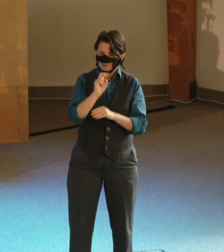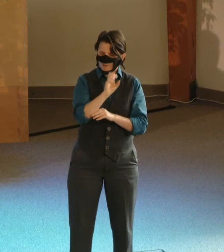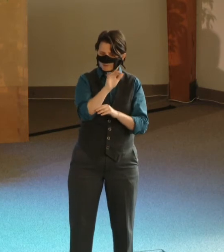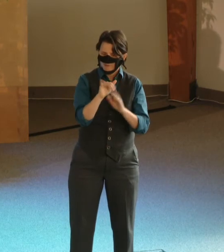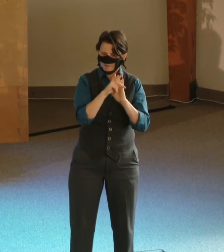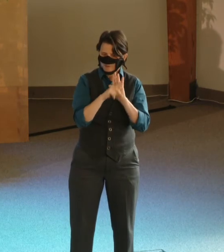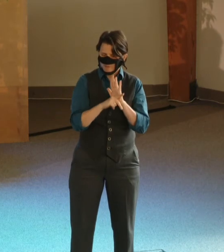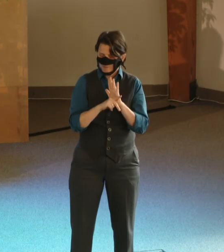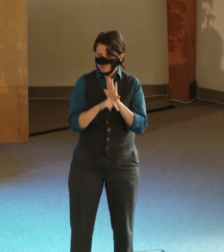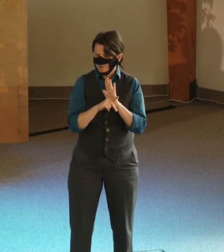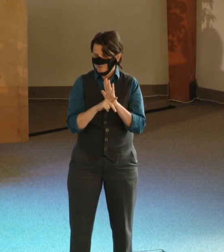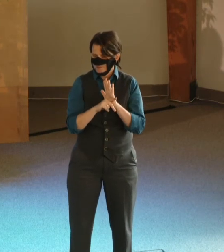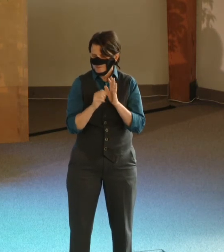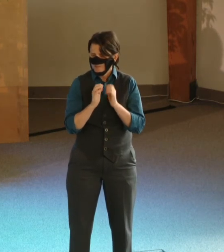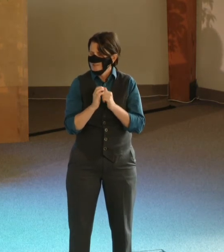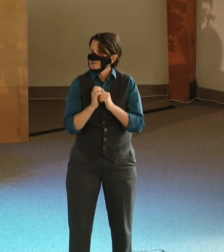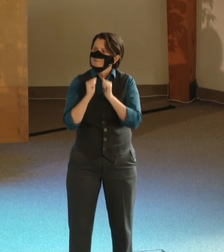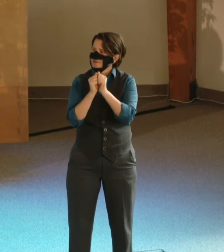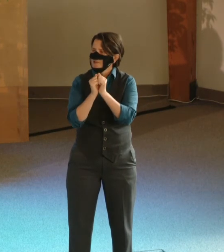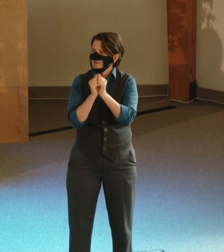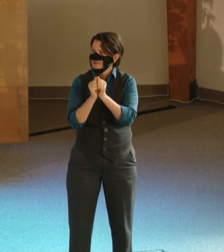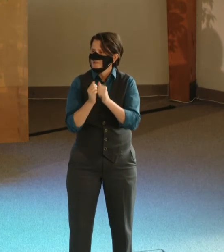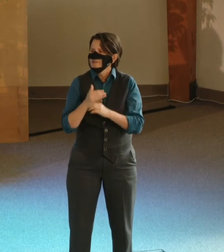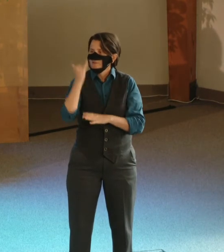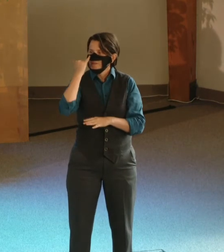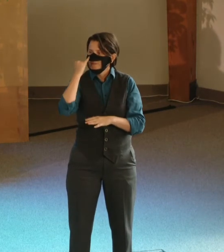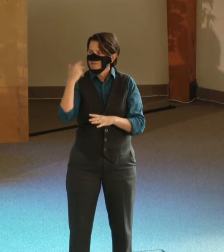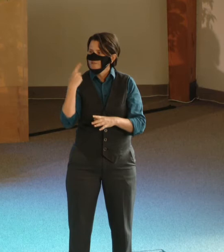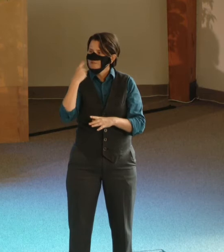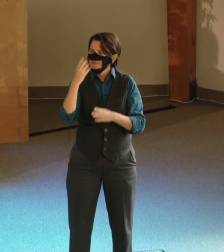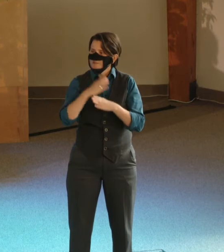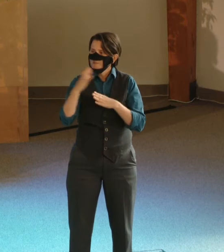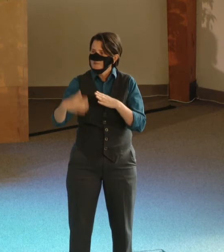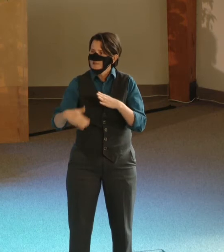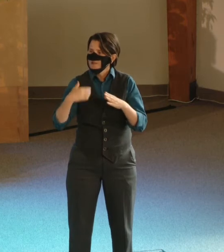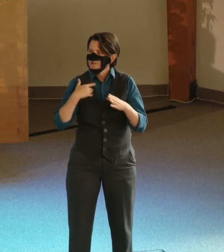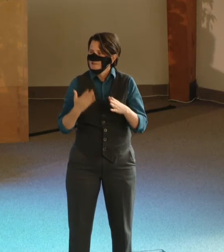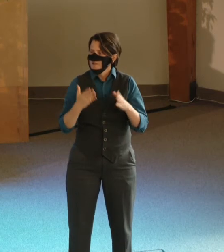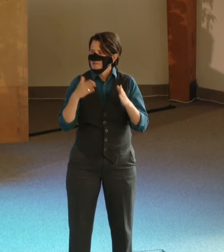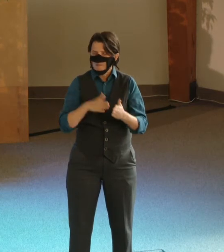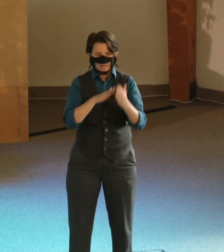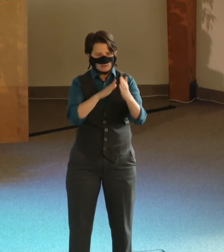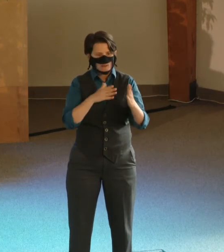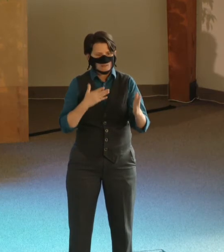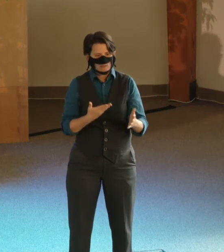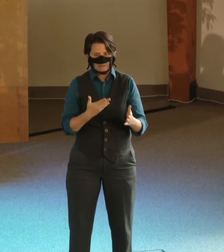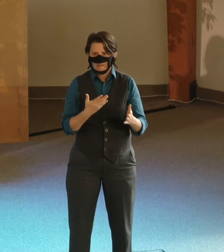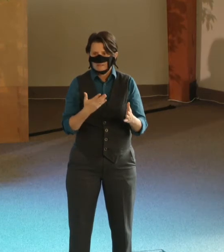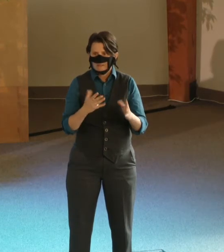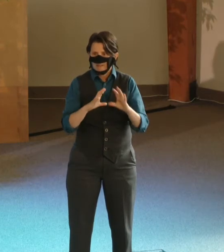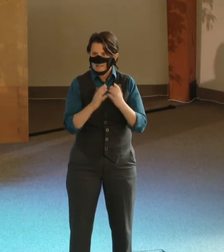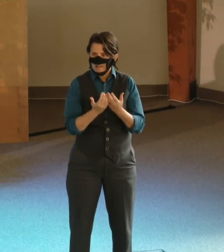them. So if you've just completed the PATH class, please come on up. If